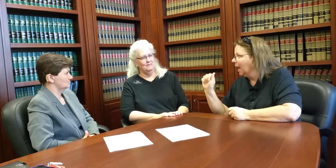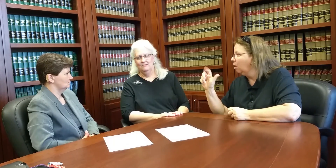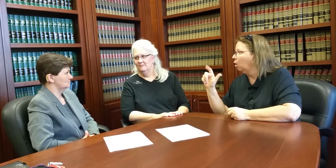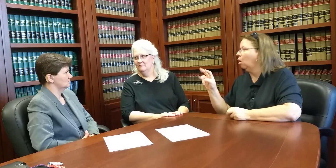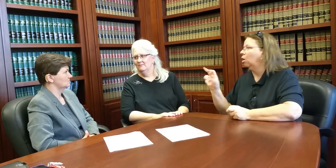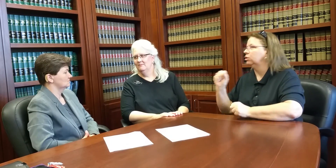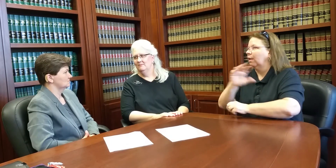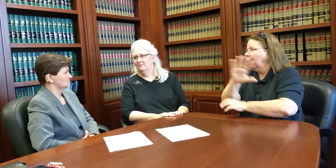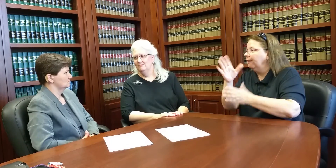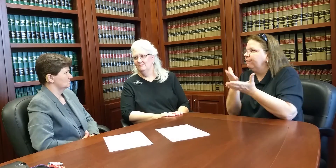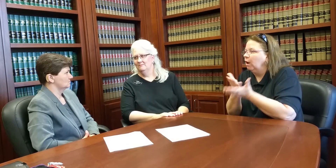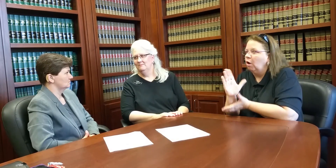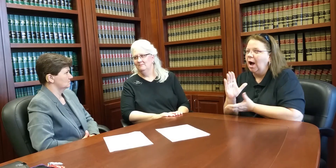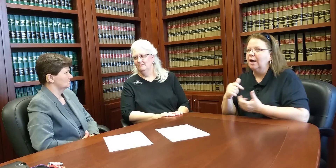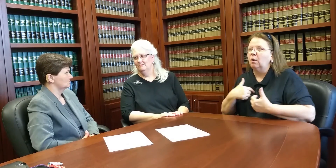ADI laws. The last one.